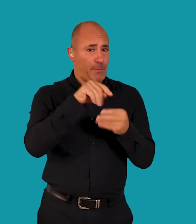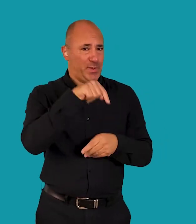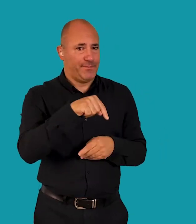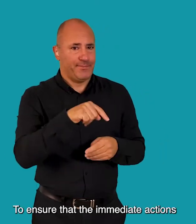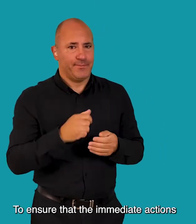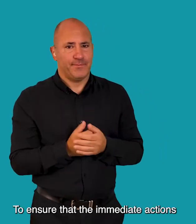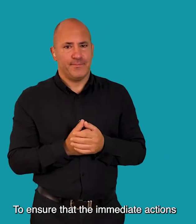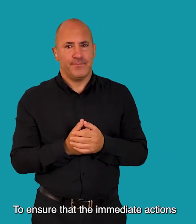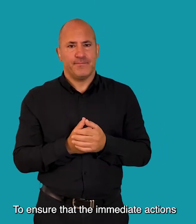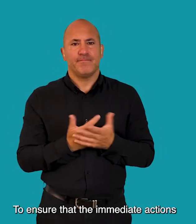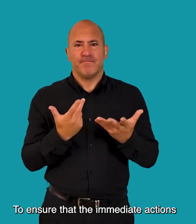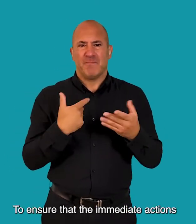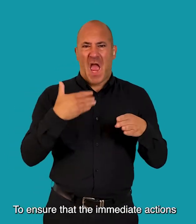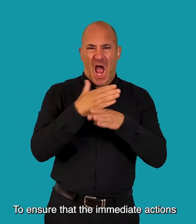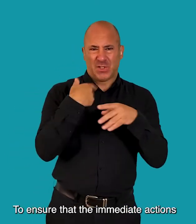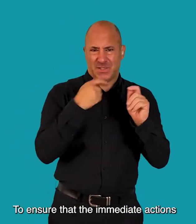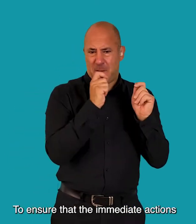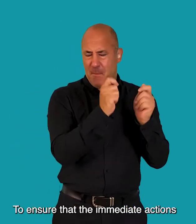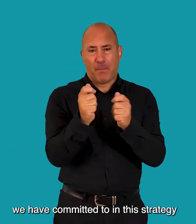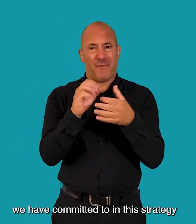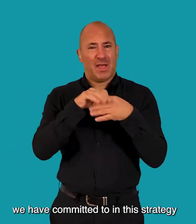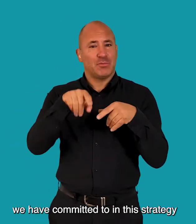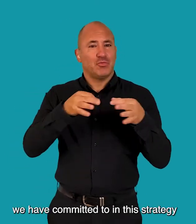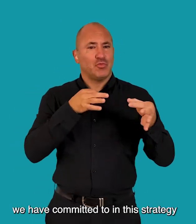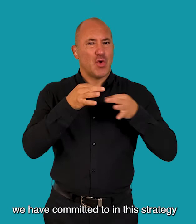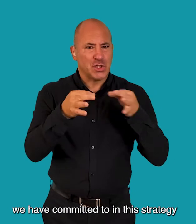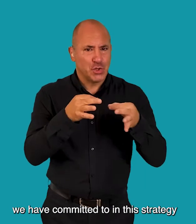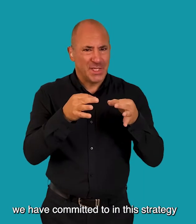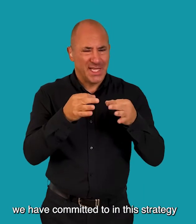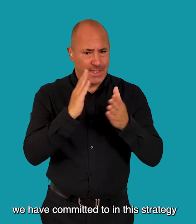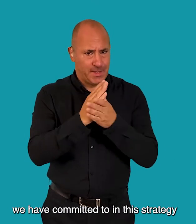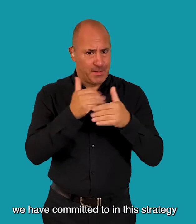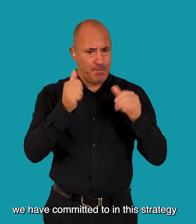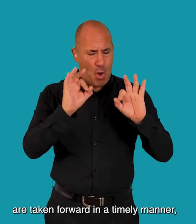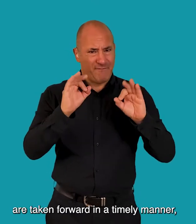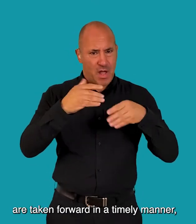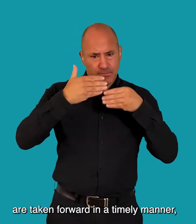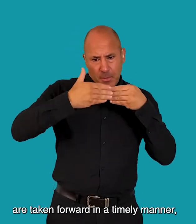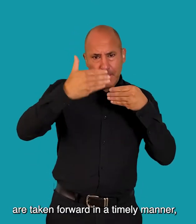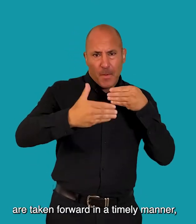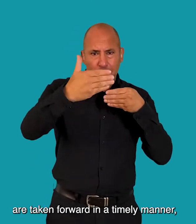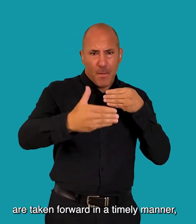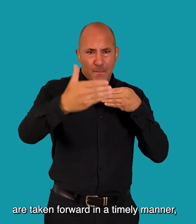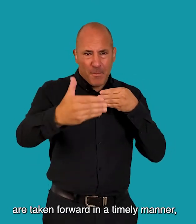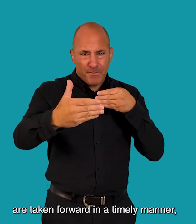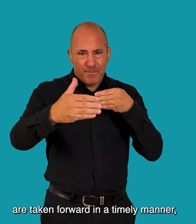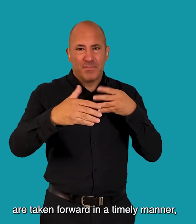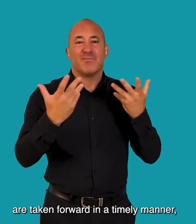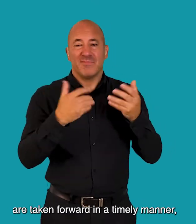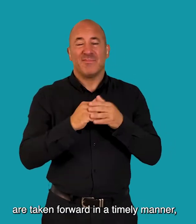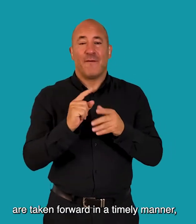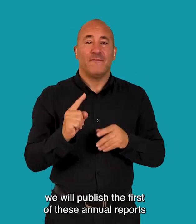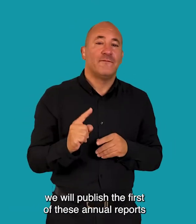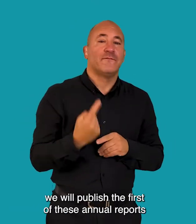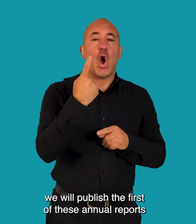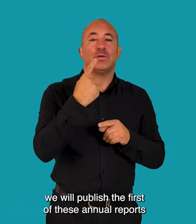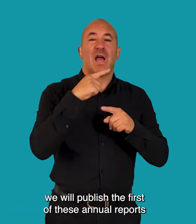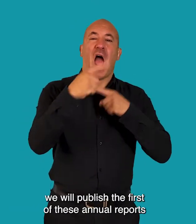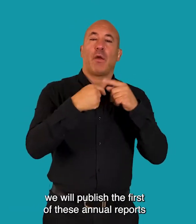To ensure that the immediate actions we have committed to in this strategy are taken forward in a timely manner, we will publish the first of